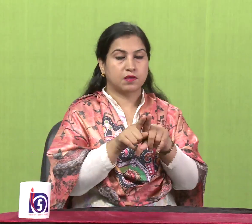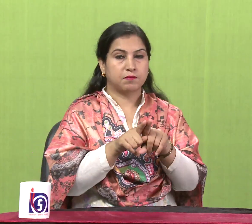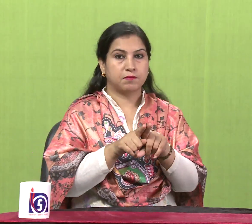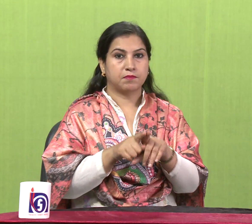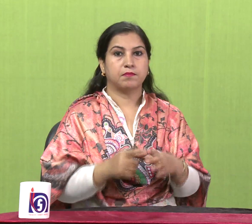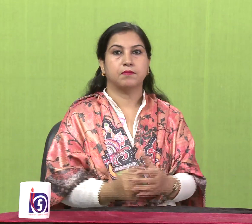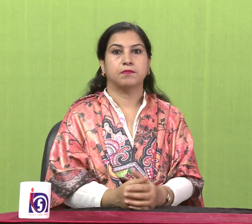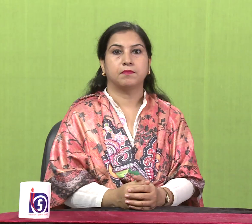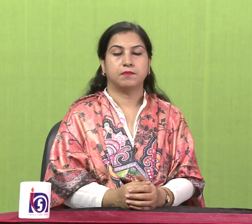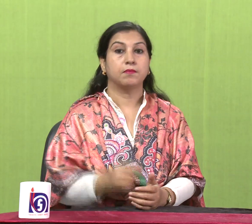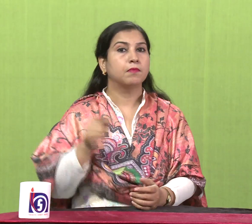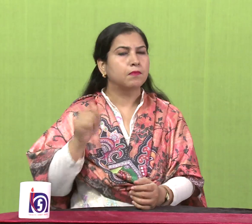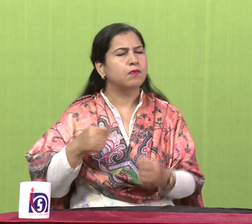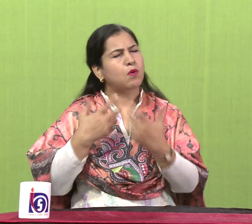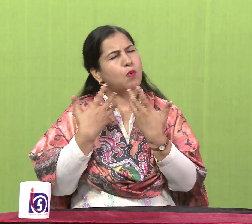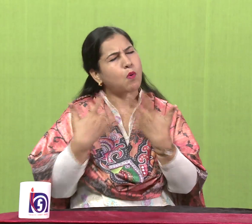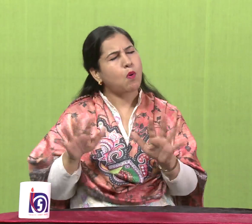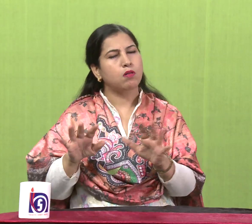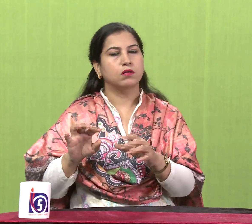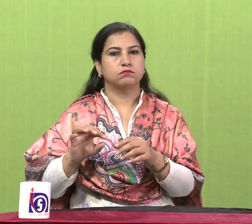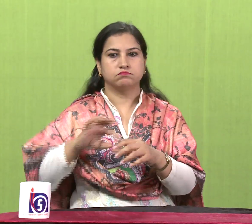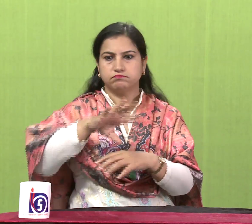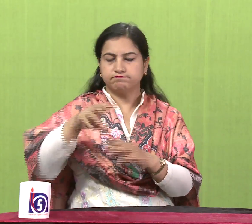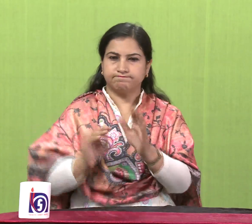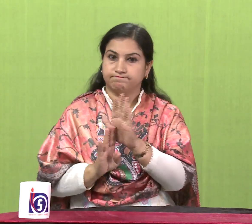And their all-round development.